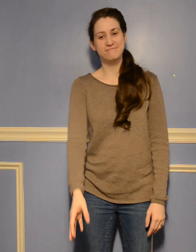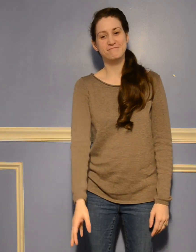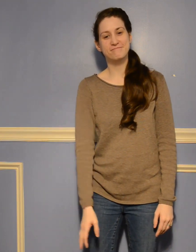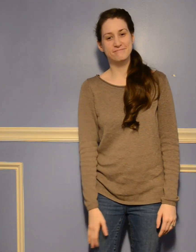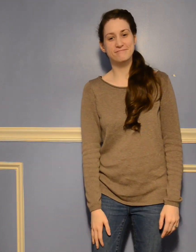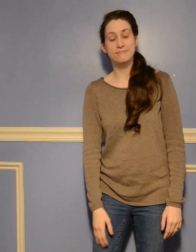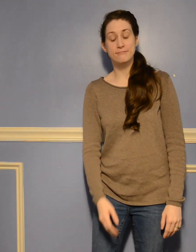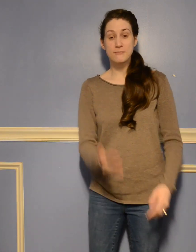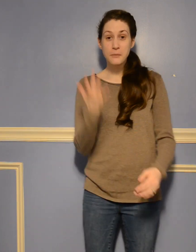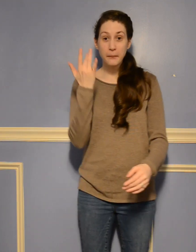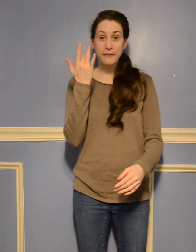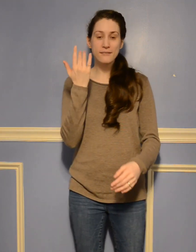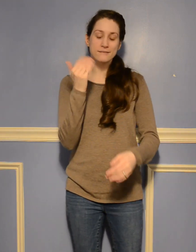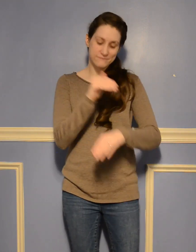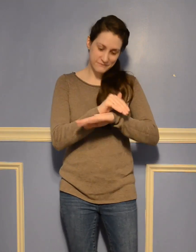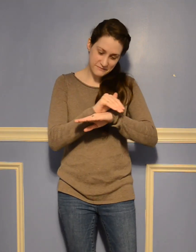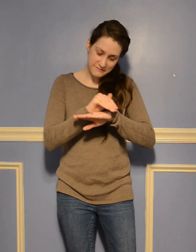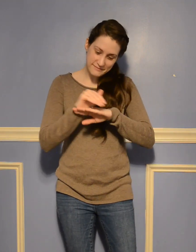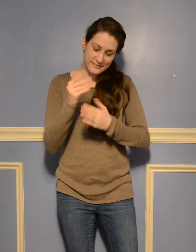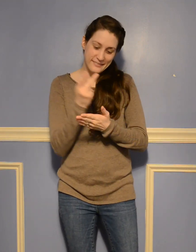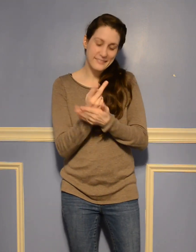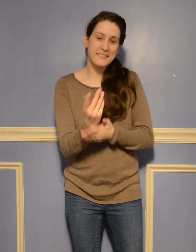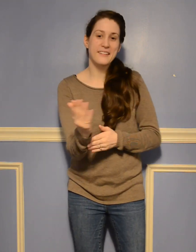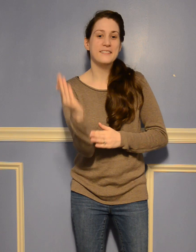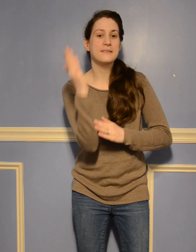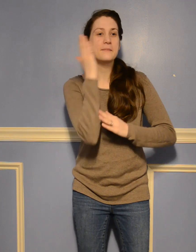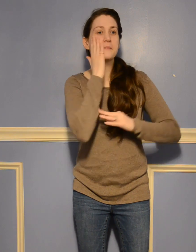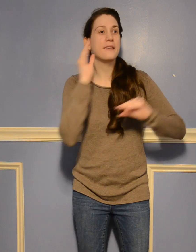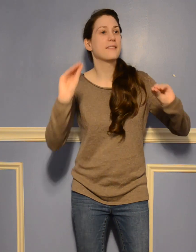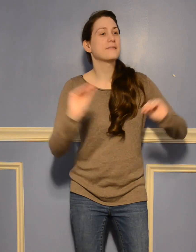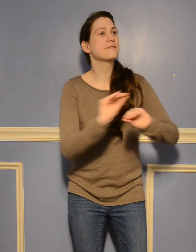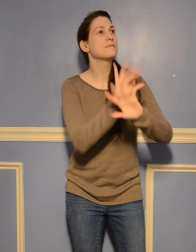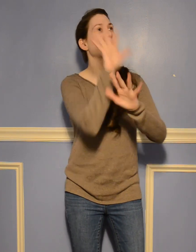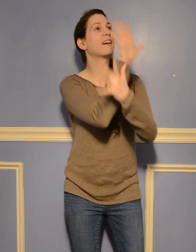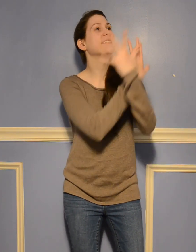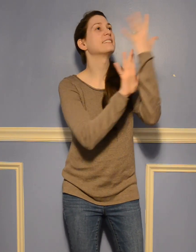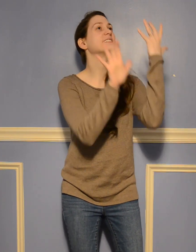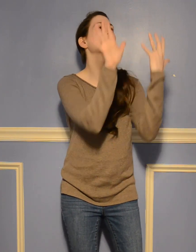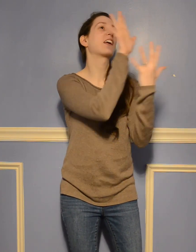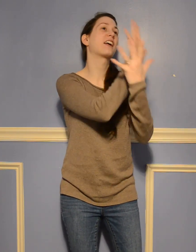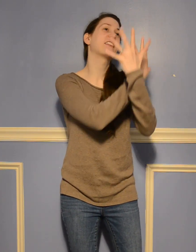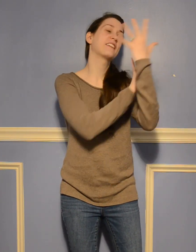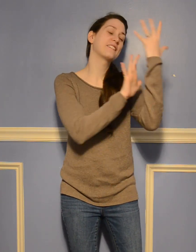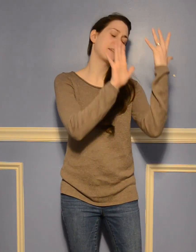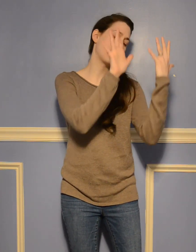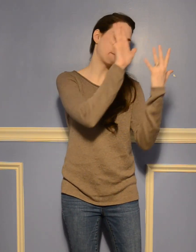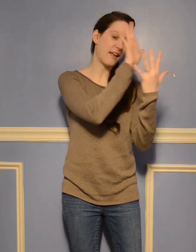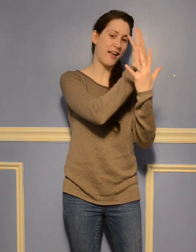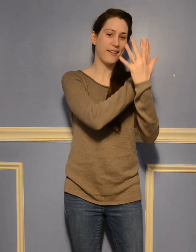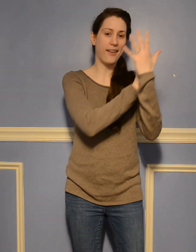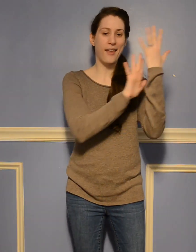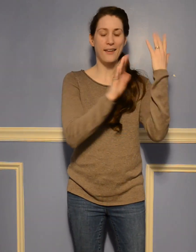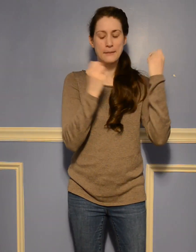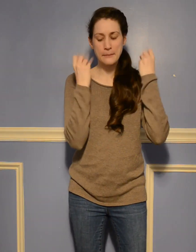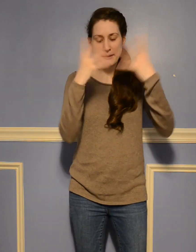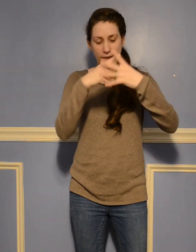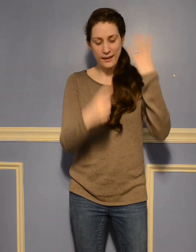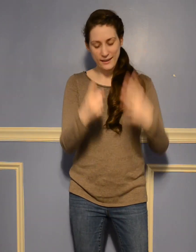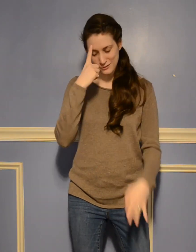design. Every night I lie in bed, the brightest colors fill my head.